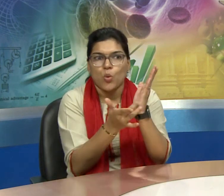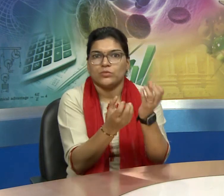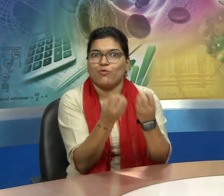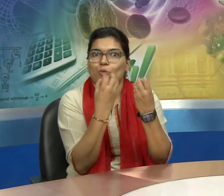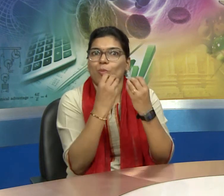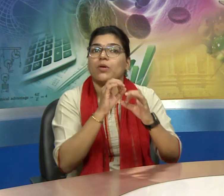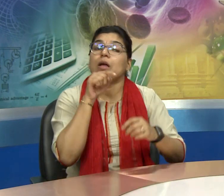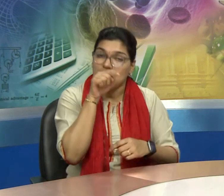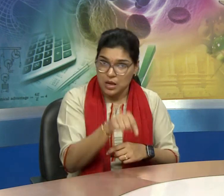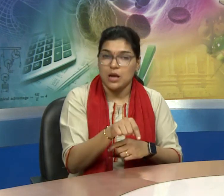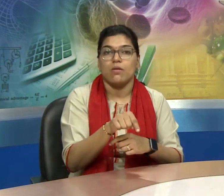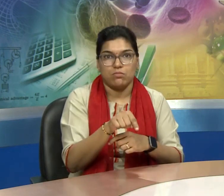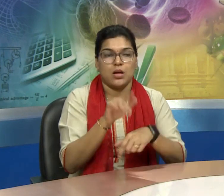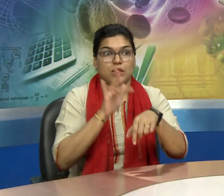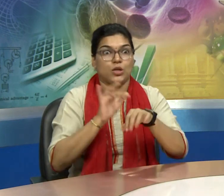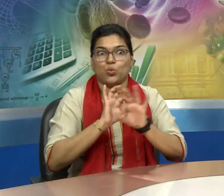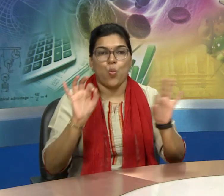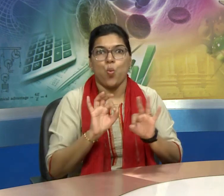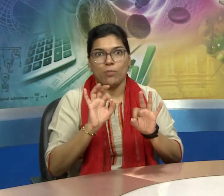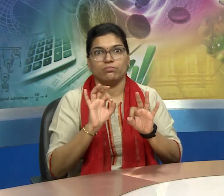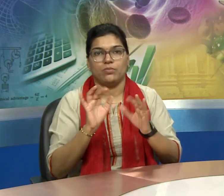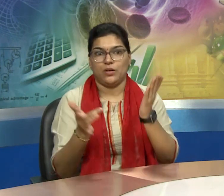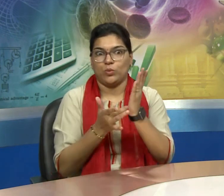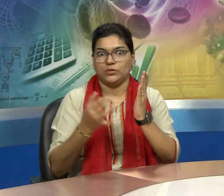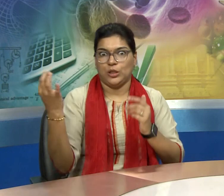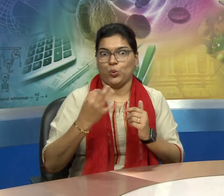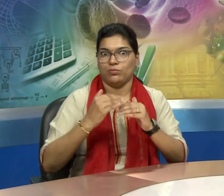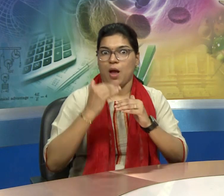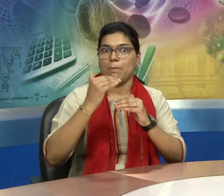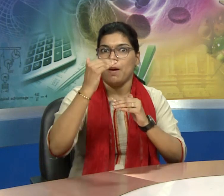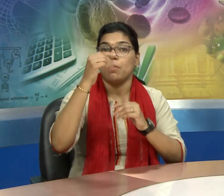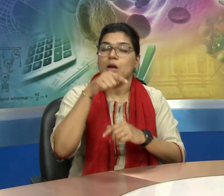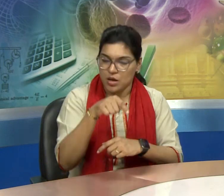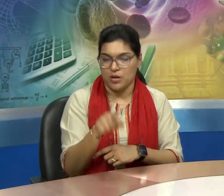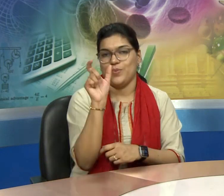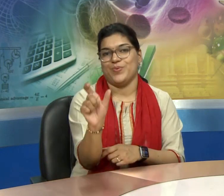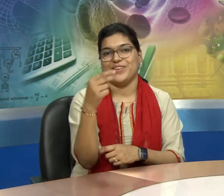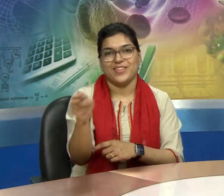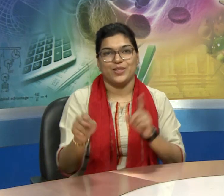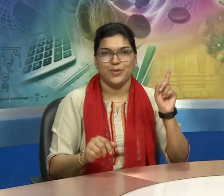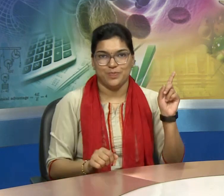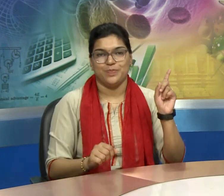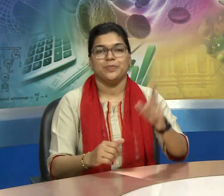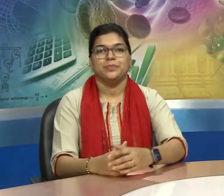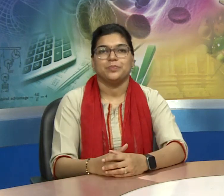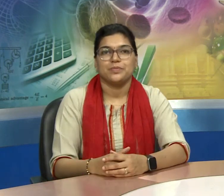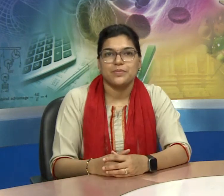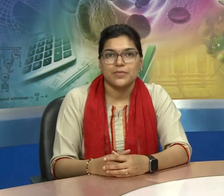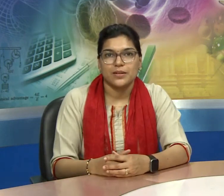we require, we just ask and we get the answer. So this digital word is used for all